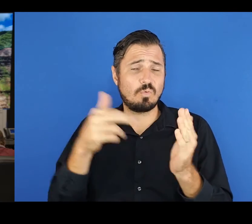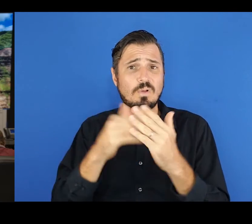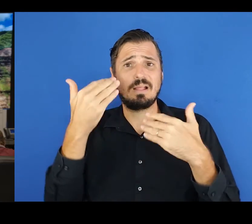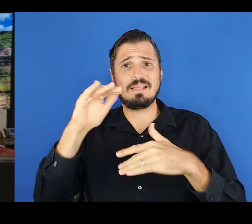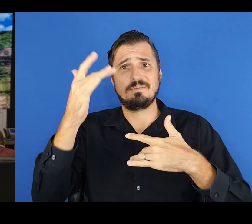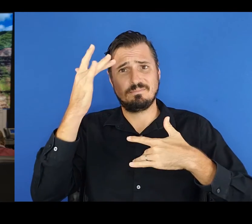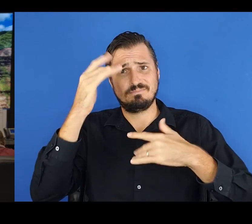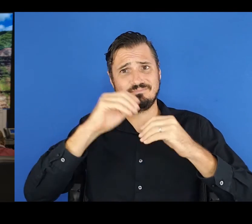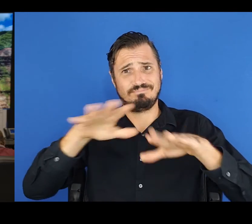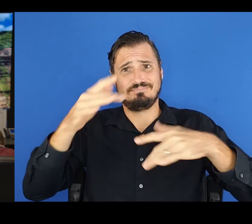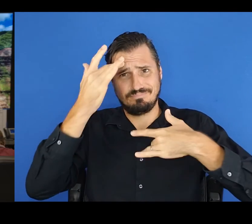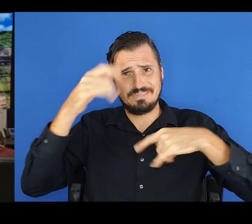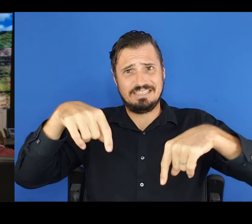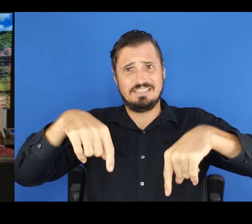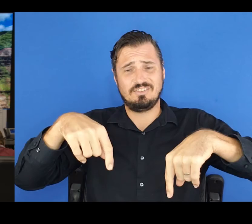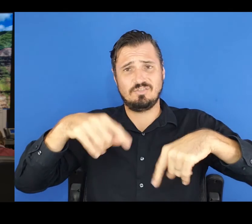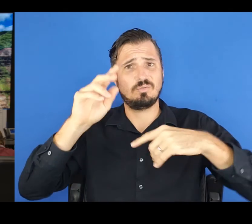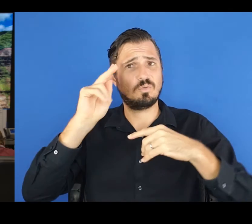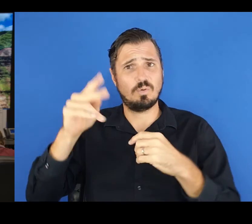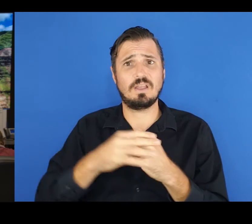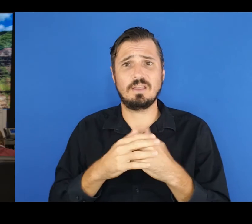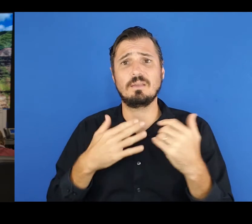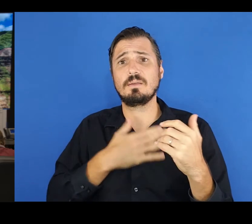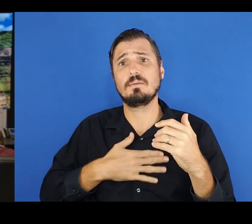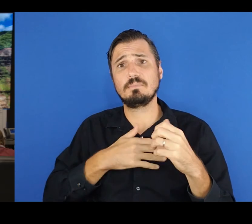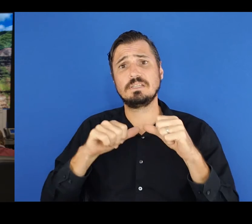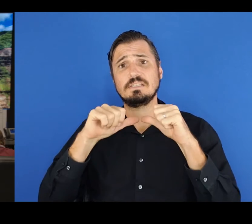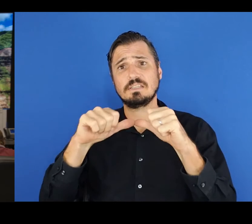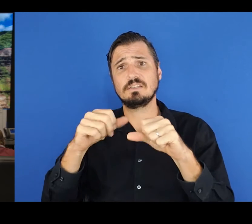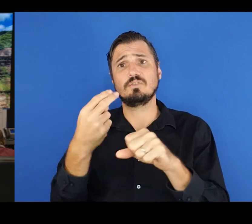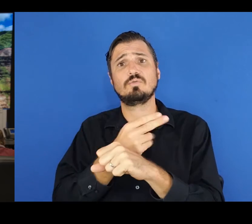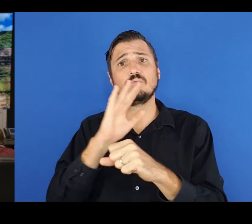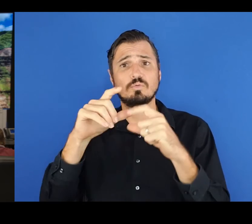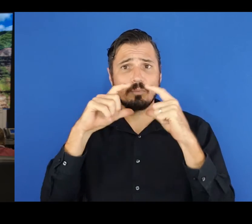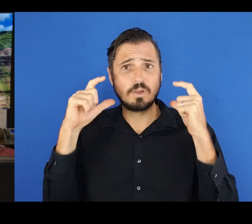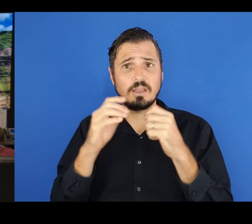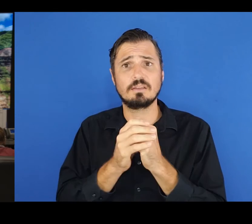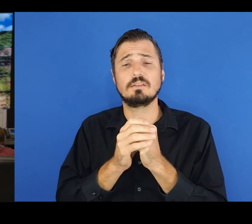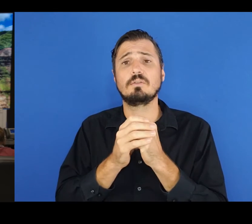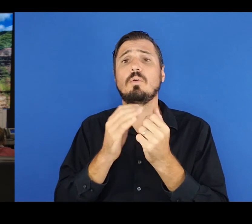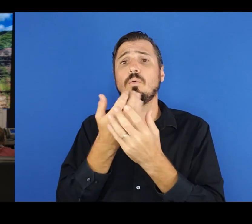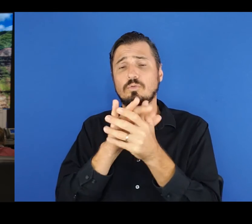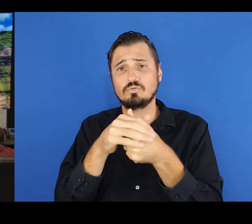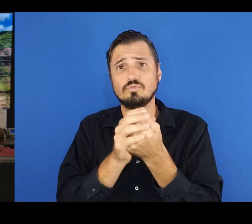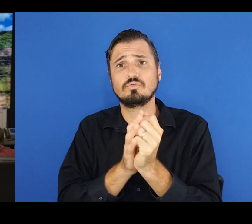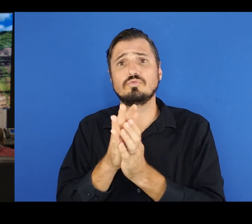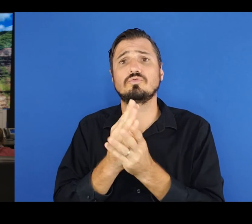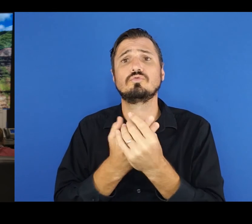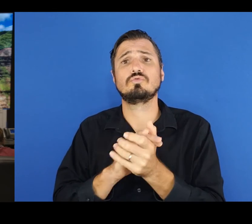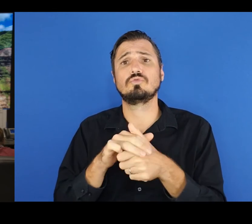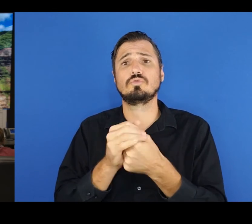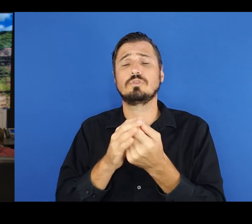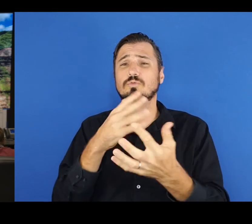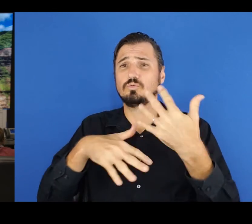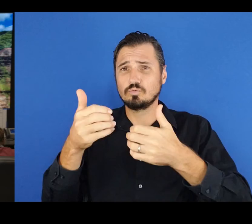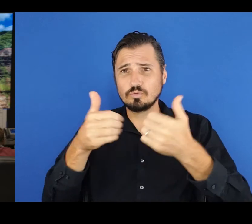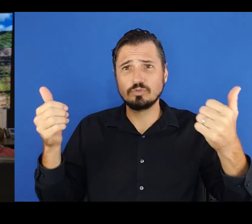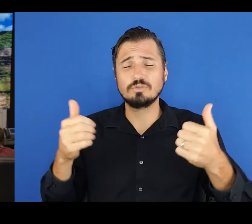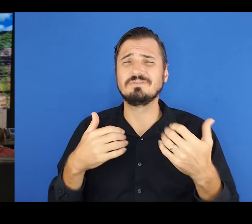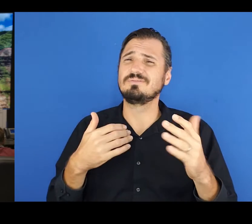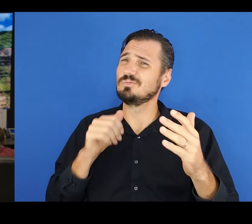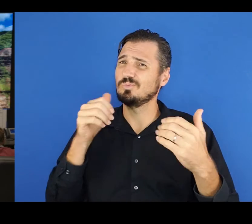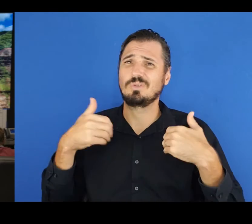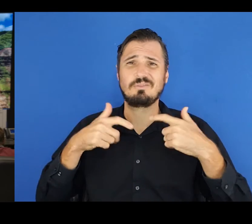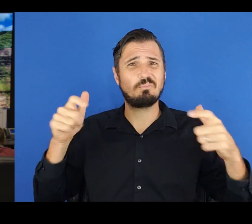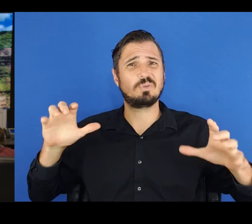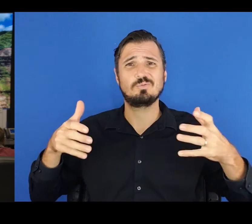role you play in mitigating the spread of COVID-19 on our island. Please continue to wear your masks, wash your hands, keep your